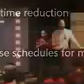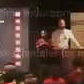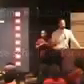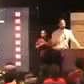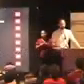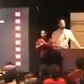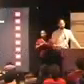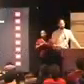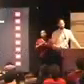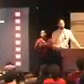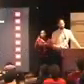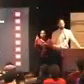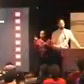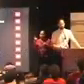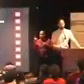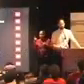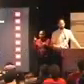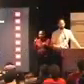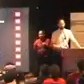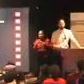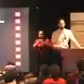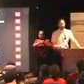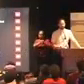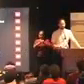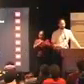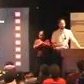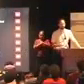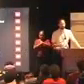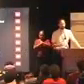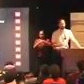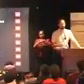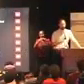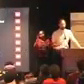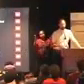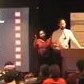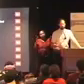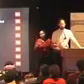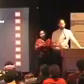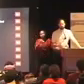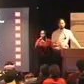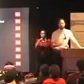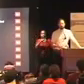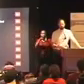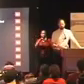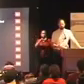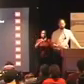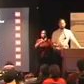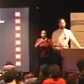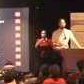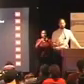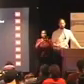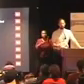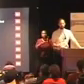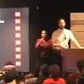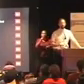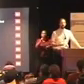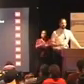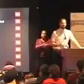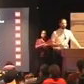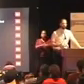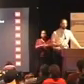as a sole trader or an individual or a small company, one of the biggest assets you have is time. And if you're spending a lot of that